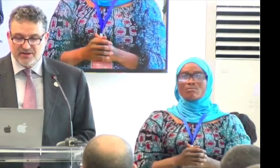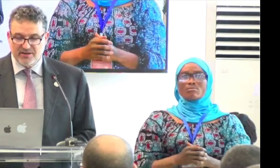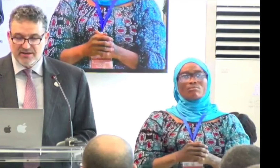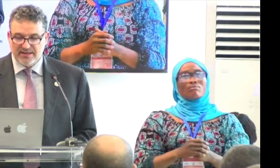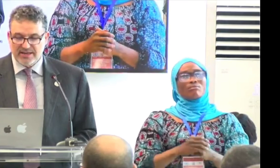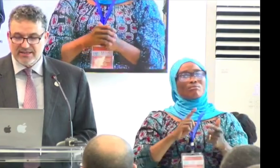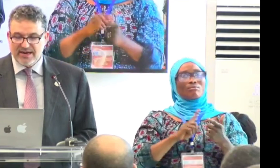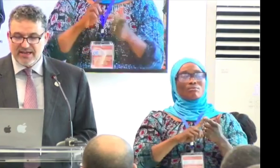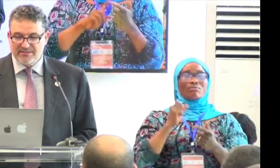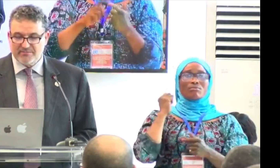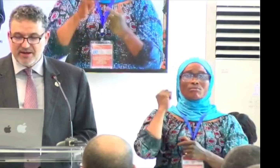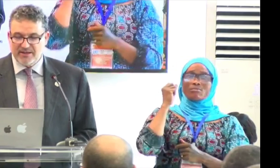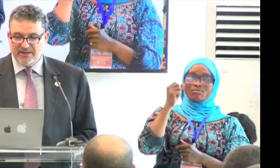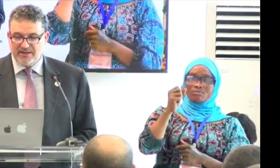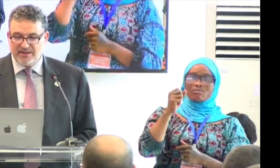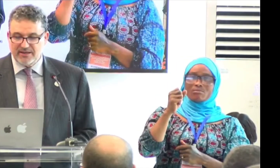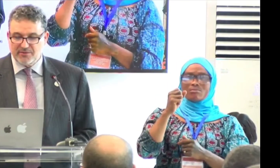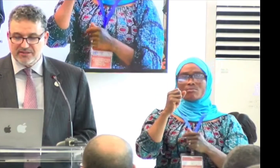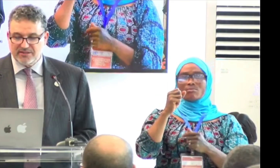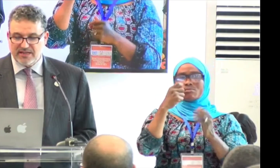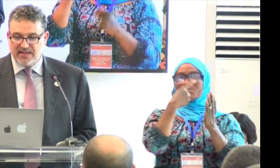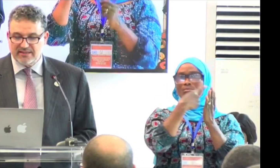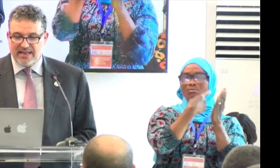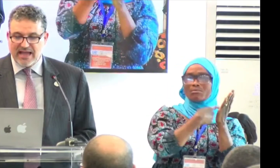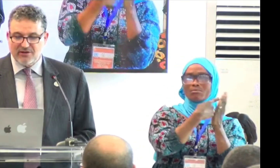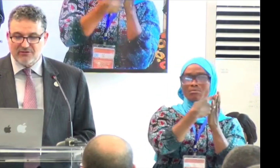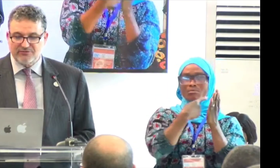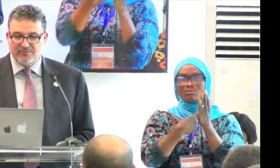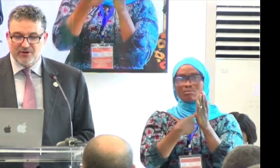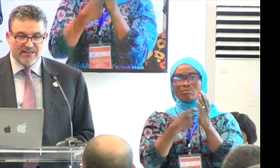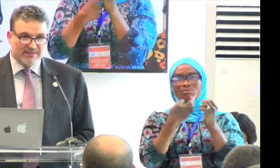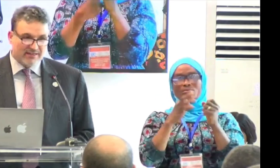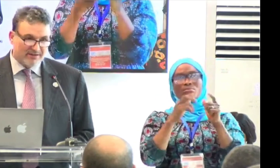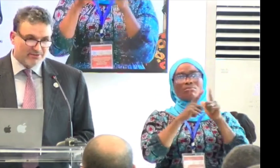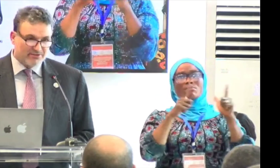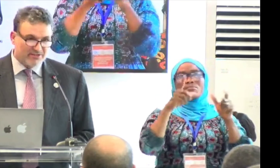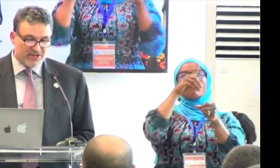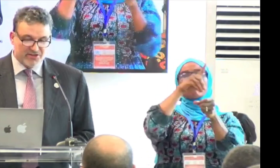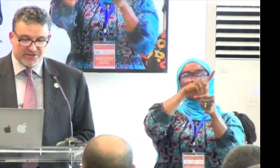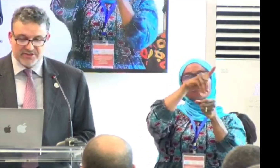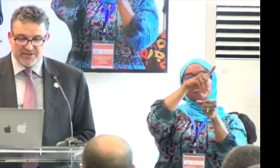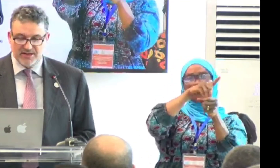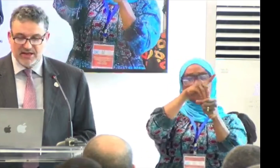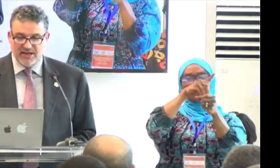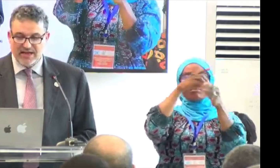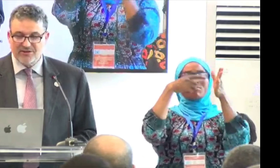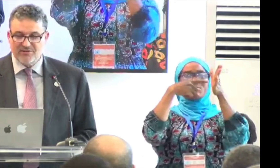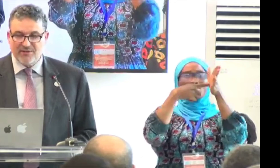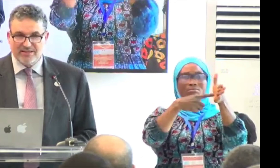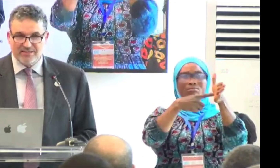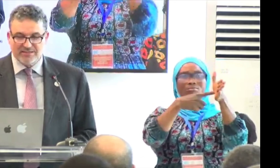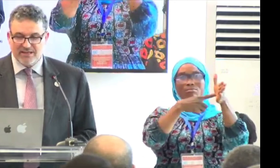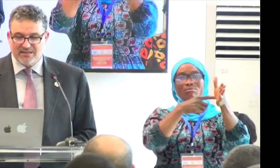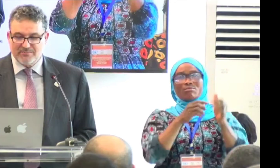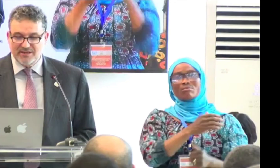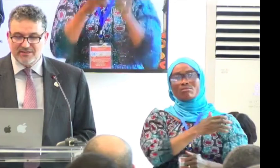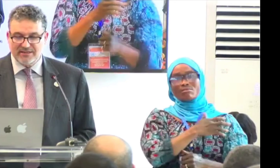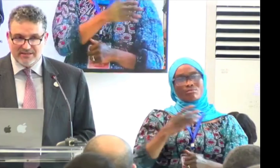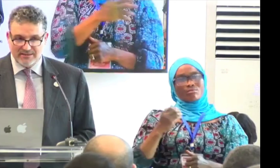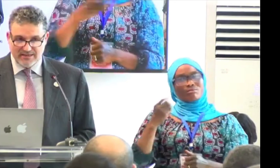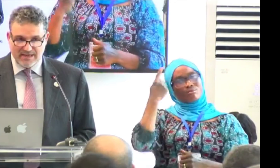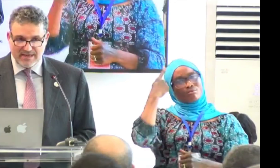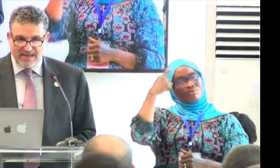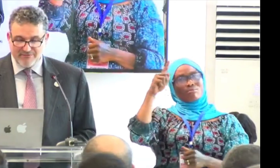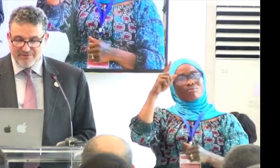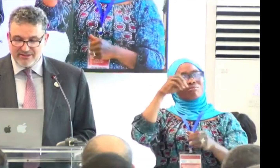structure, characterized by inequities and the lack of democratic representation, undermines the